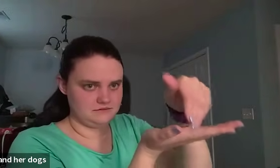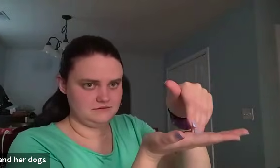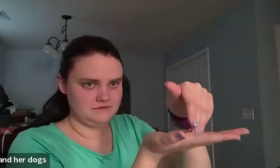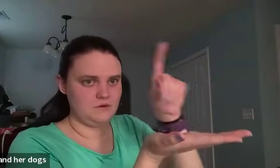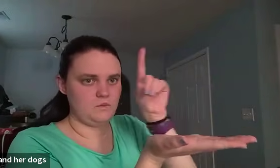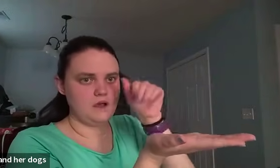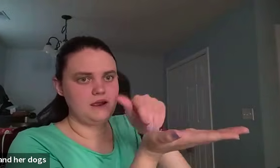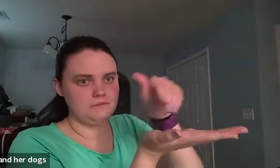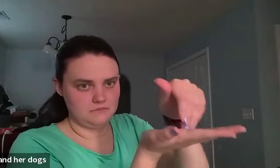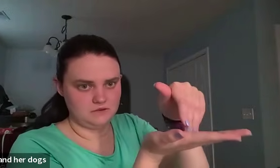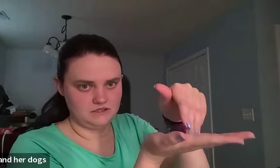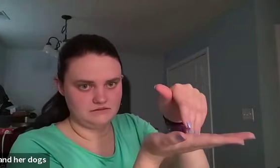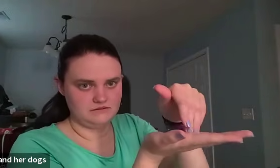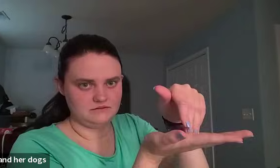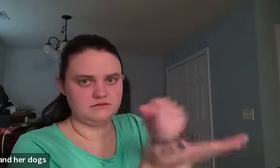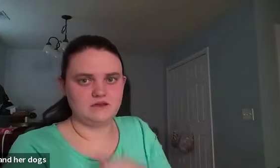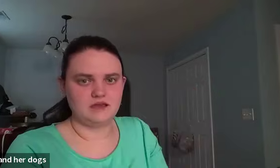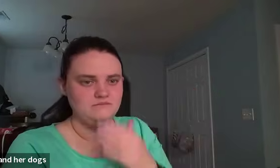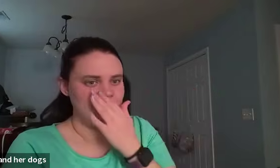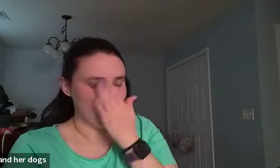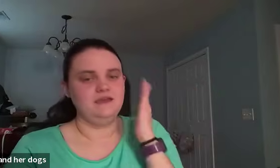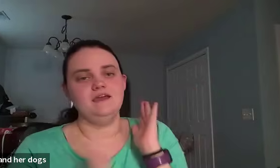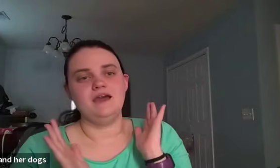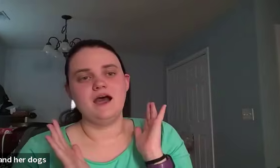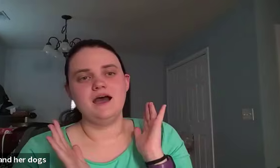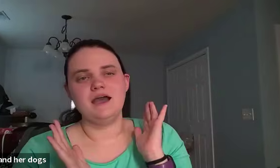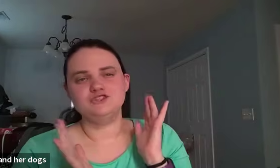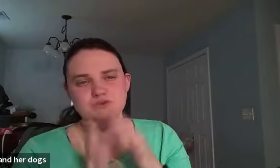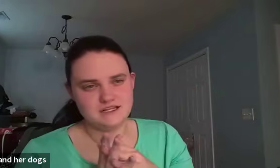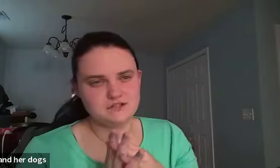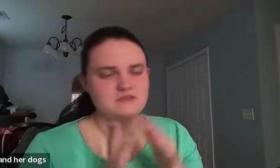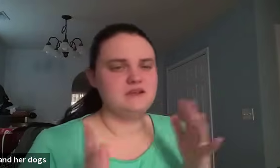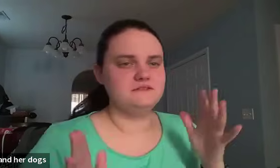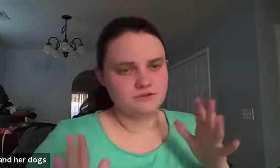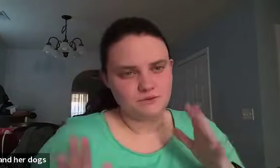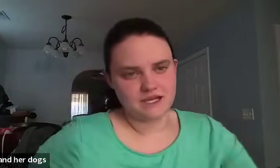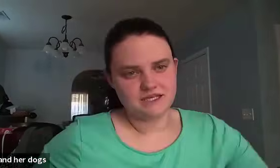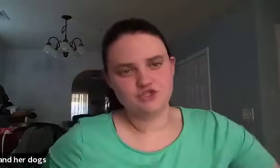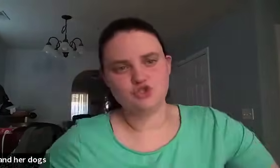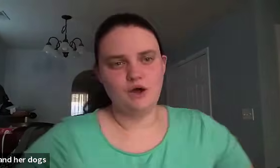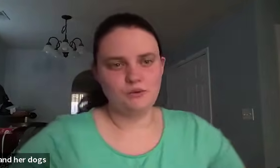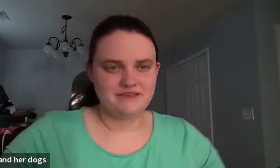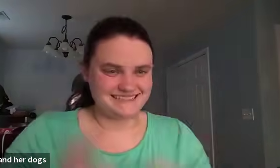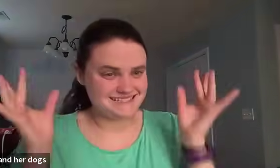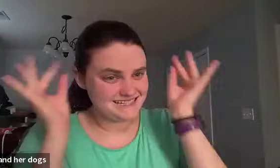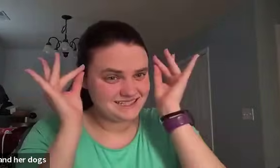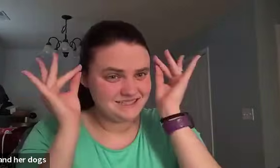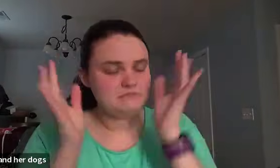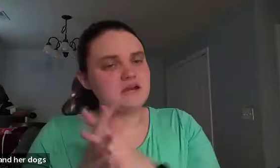commas. 1,000,000. Okay. I try to think of different ways to help things stick